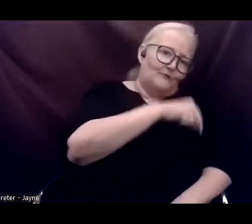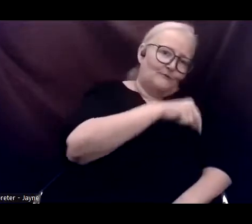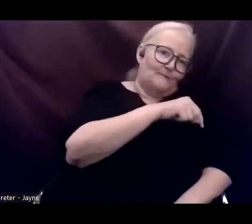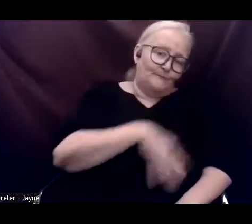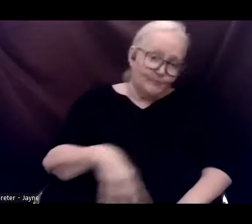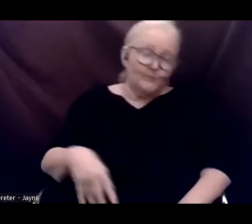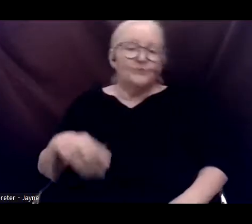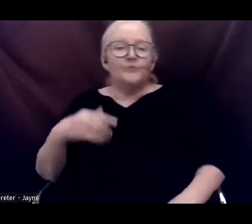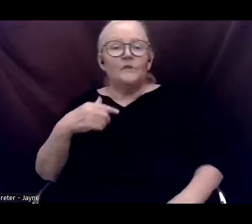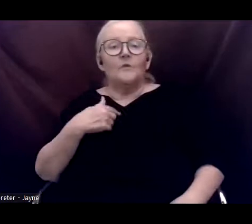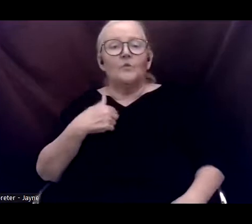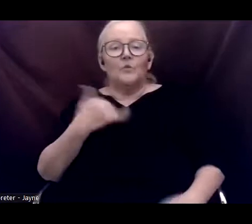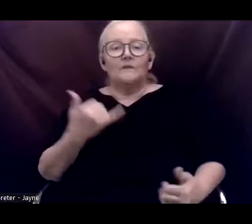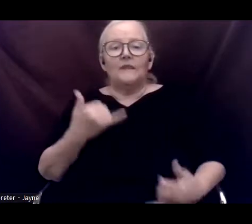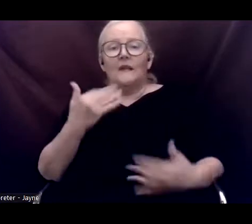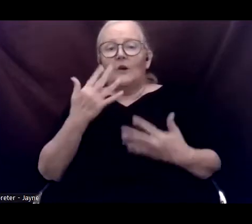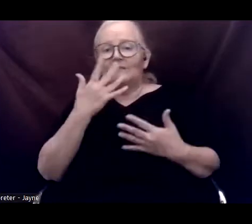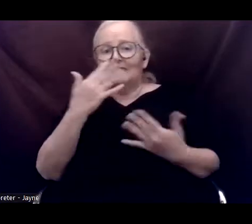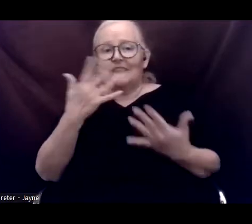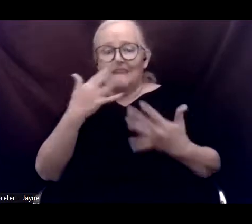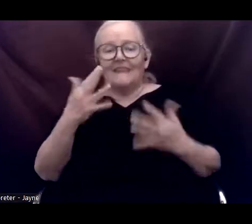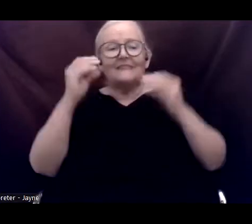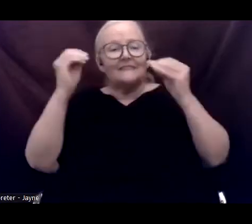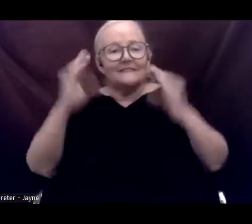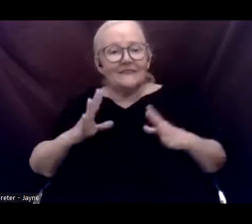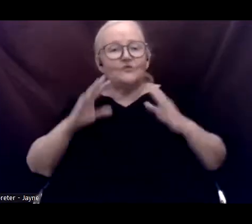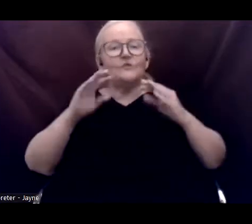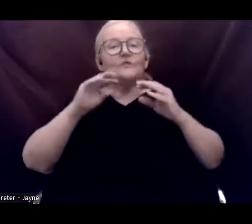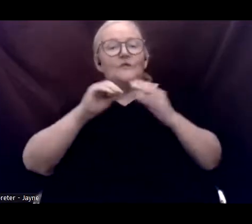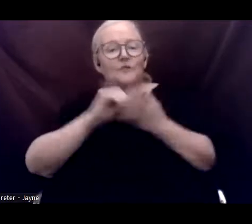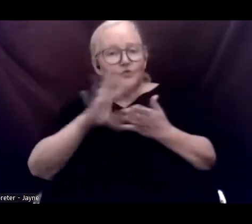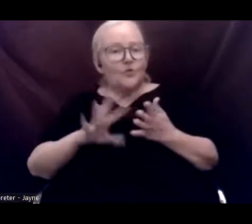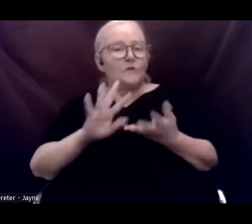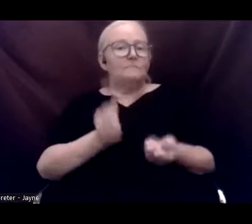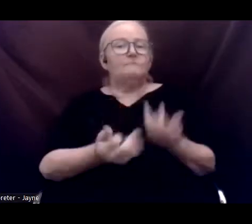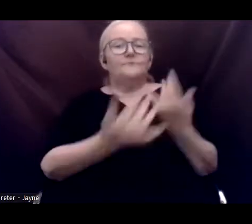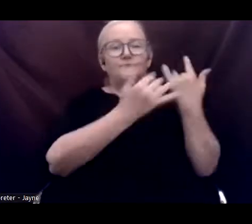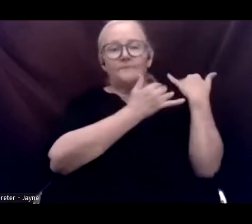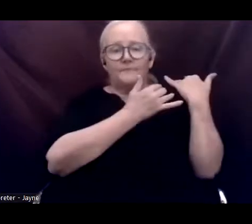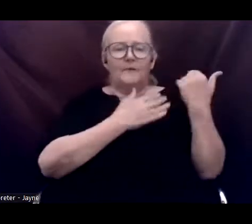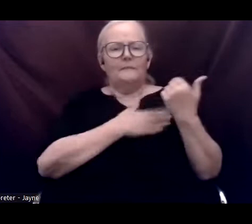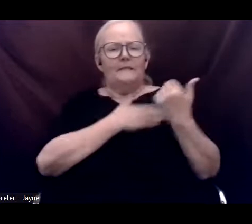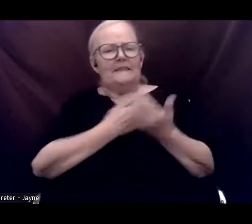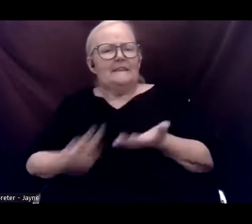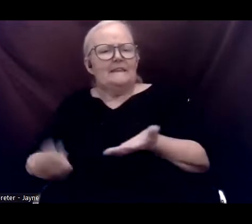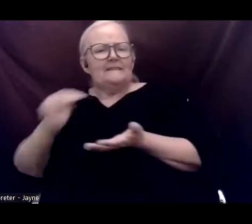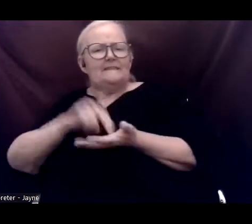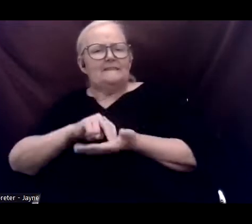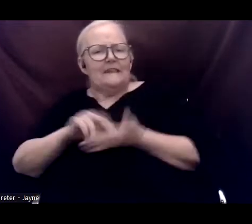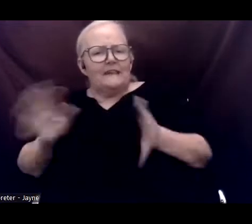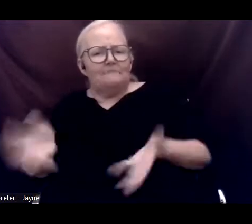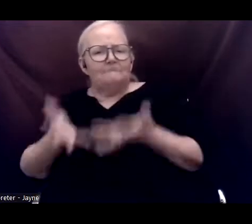sing our children, youth, and teachers to their classes, I invite the congregation to rise in body or in spirit, hold out your